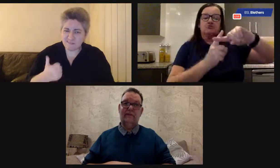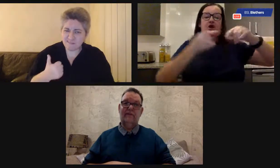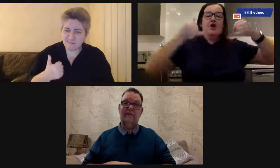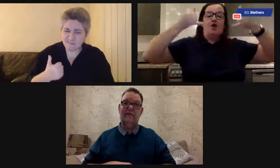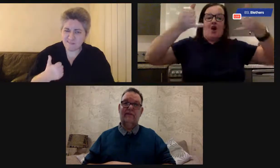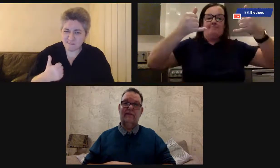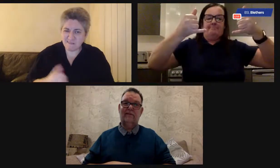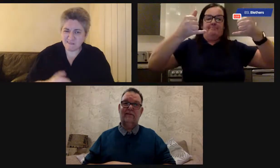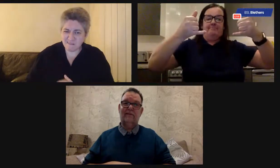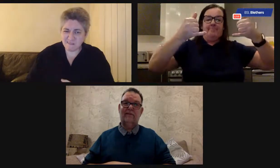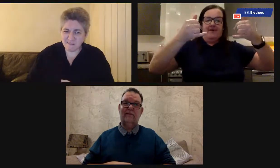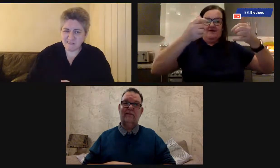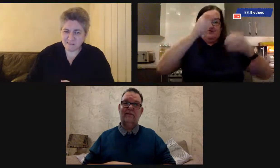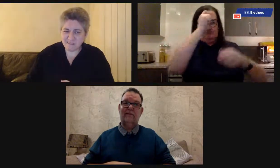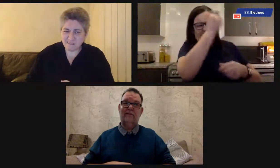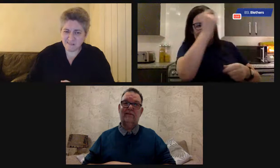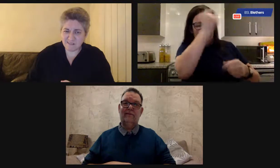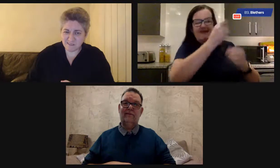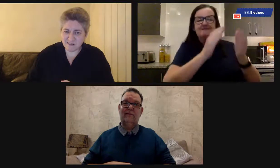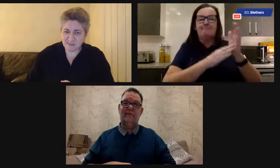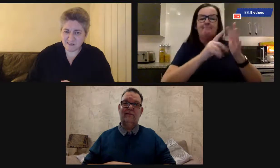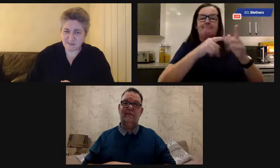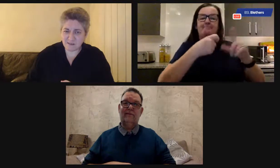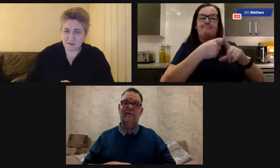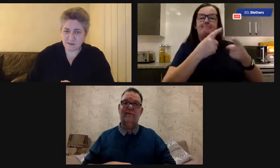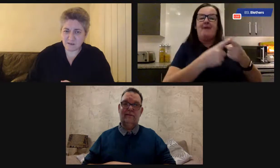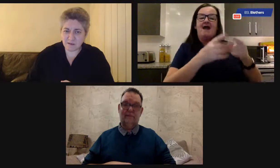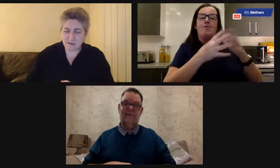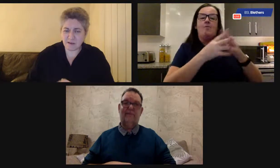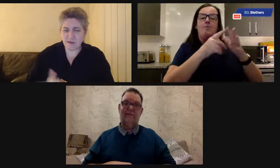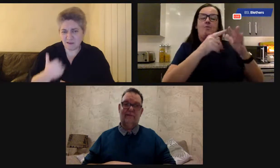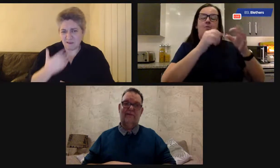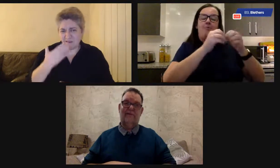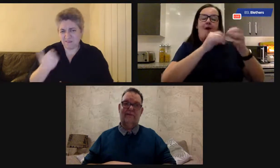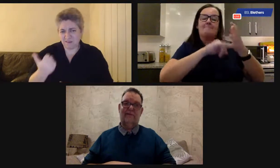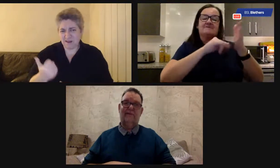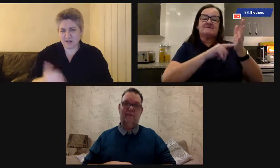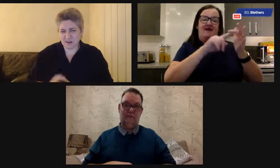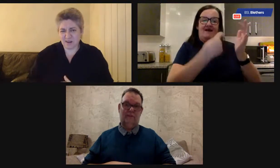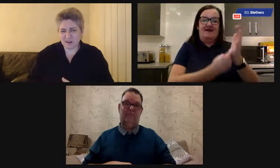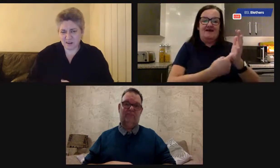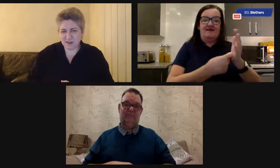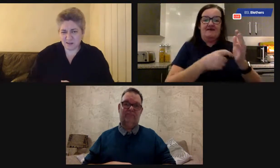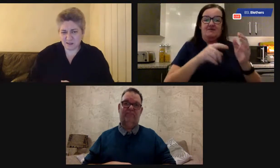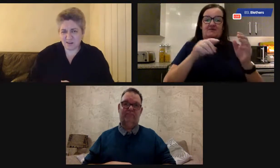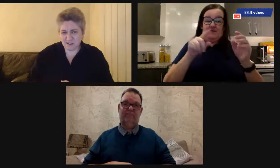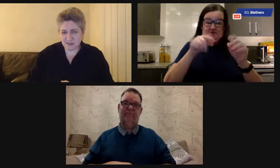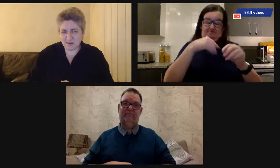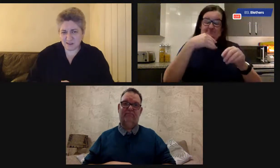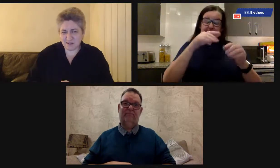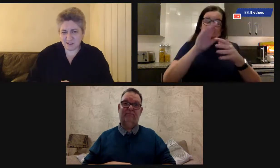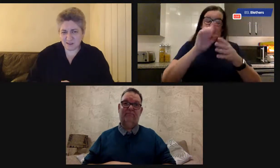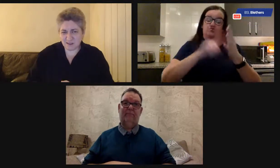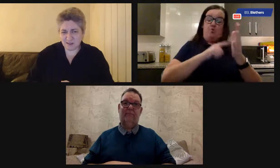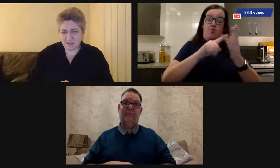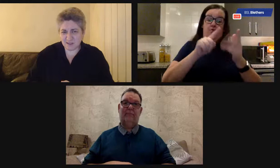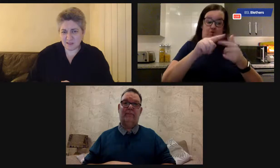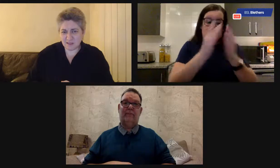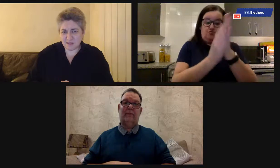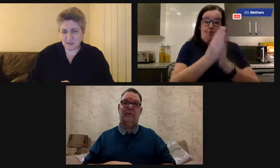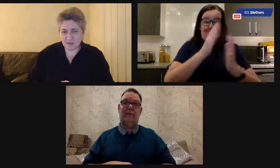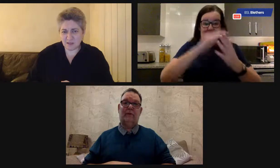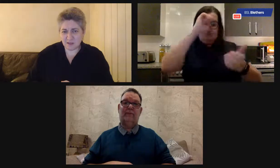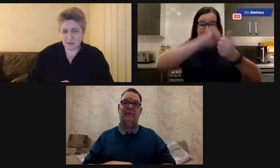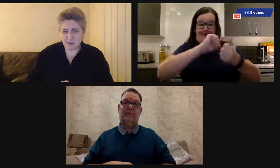be Deaf UK 50 Plus Cup. And that's a mark of respect to Mike Webster in honour of